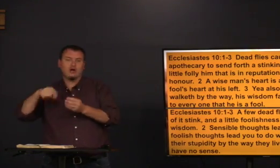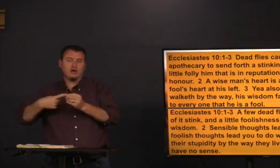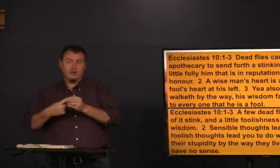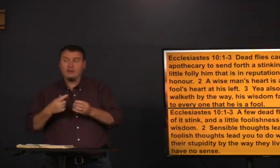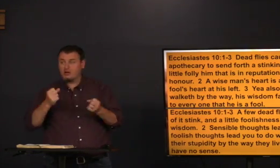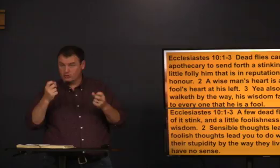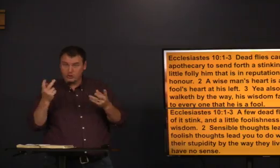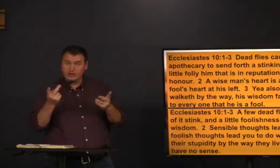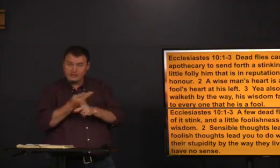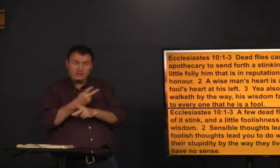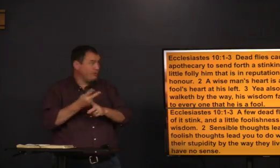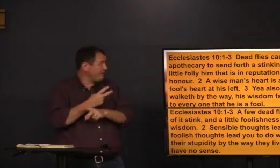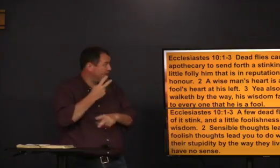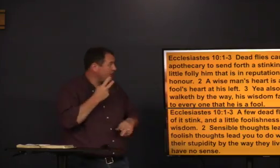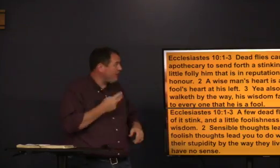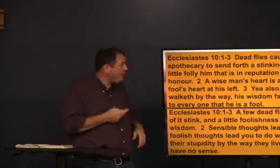talking about. So let's see if we can figure it out.